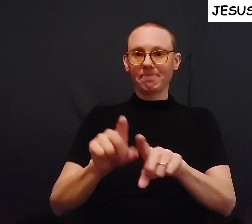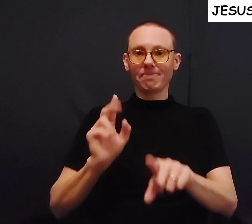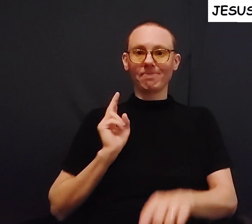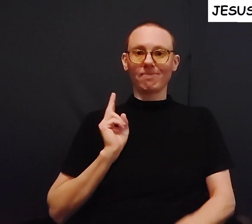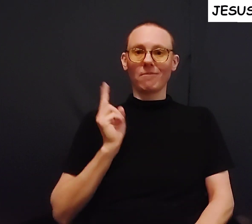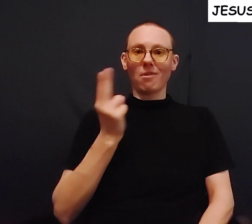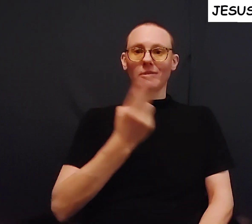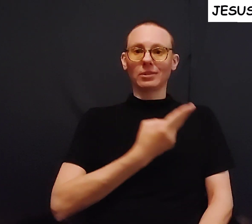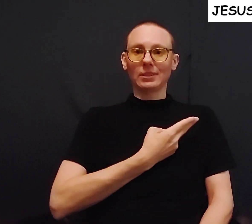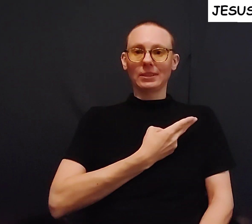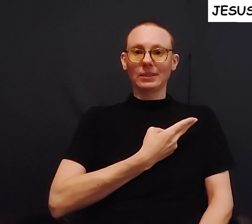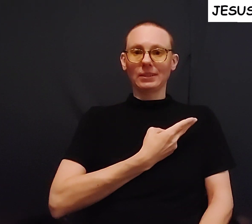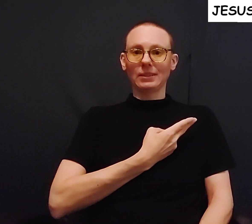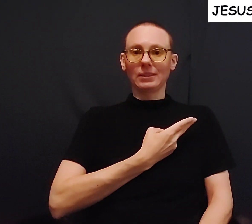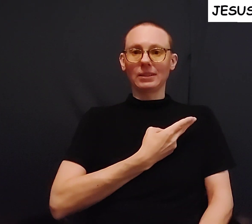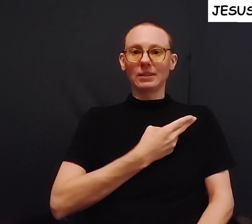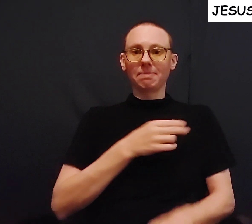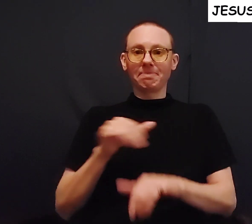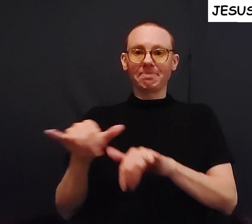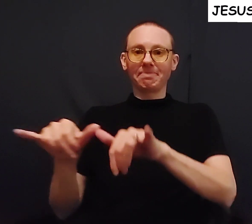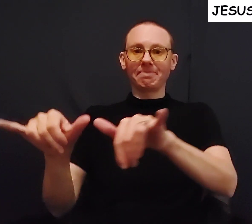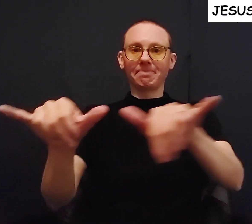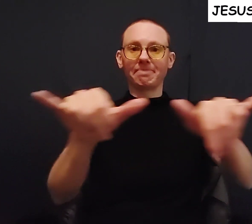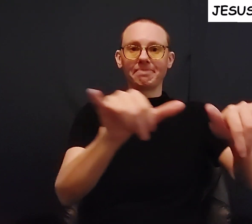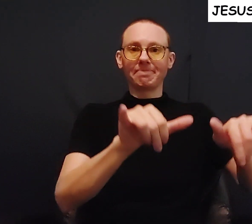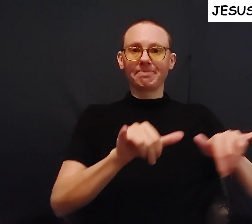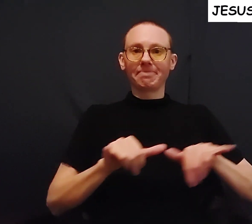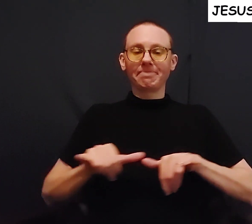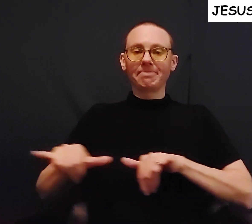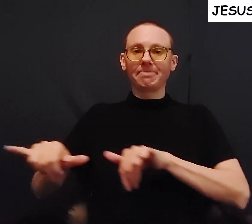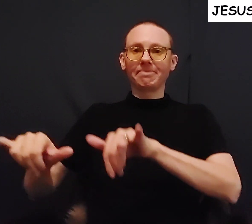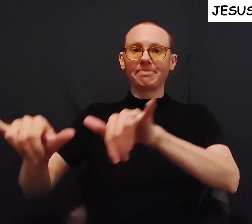Jesus became flesh,